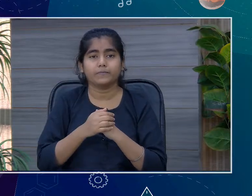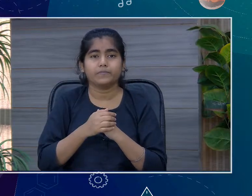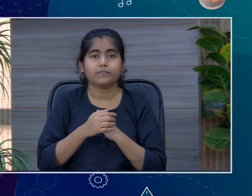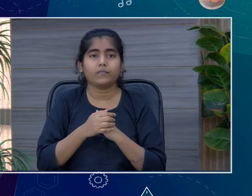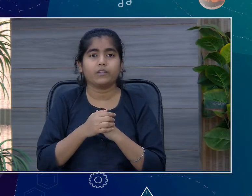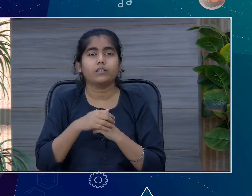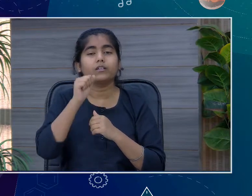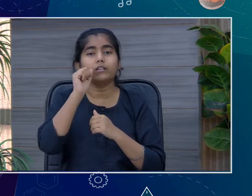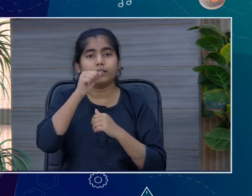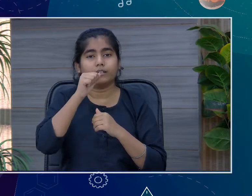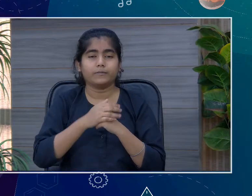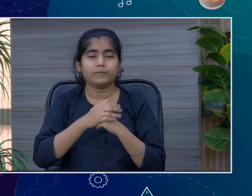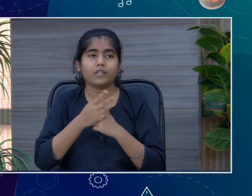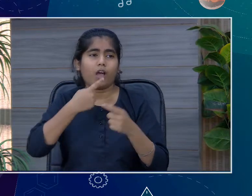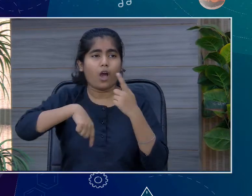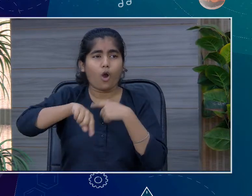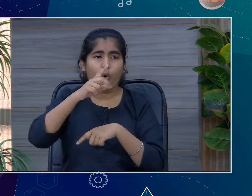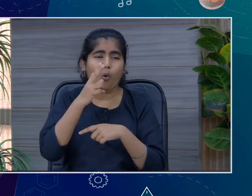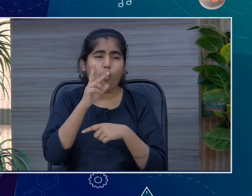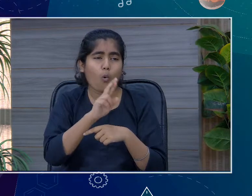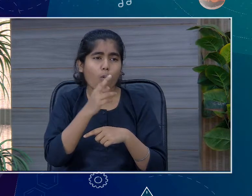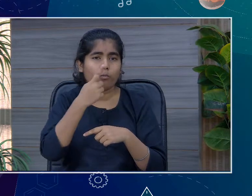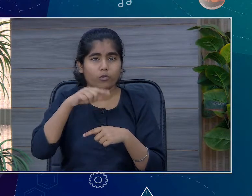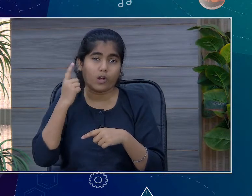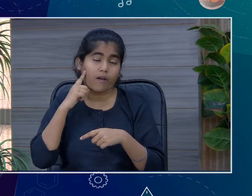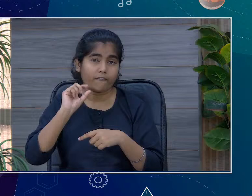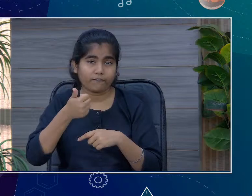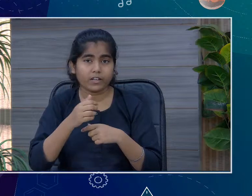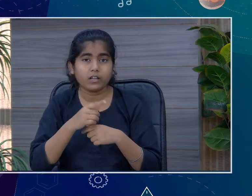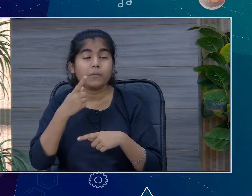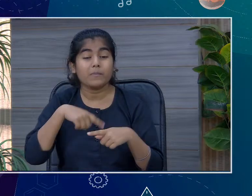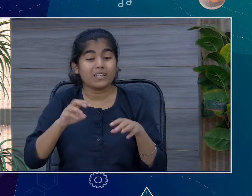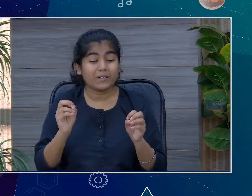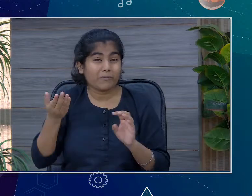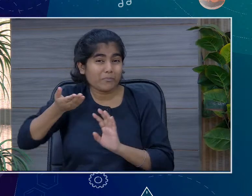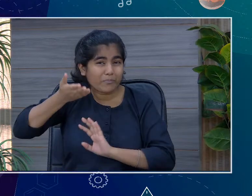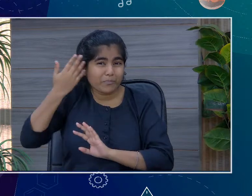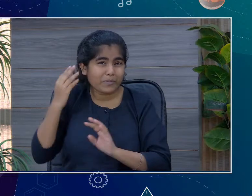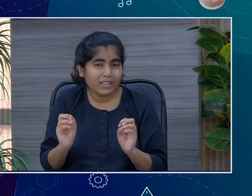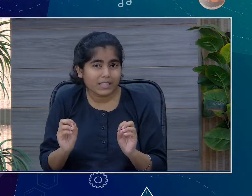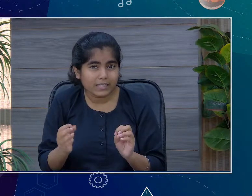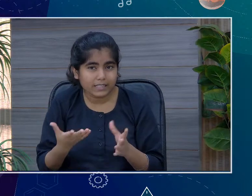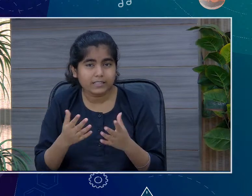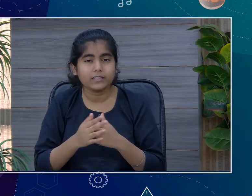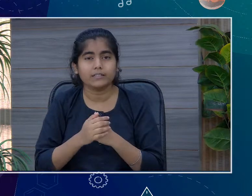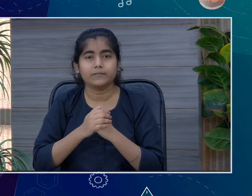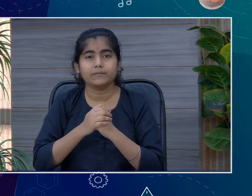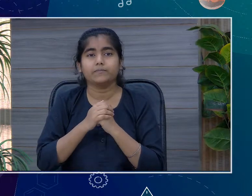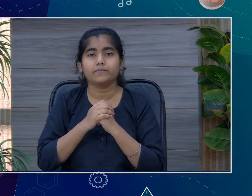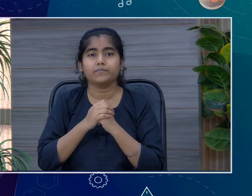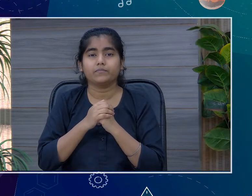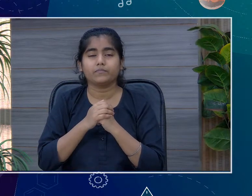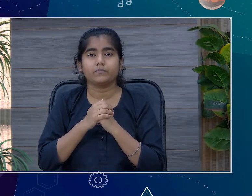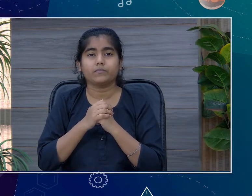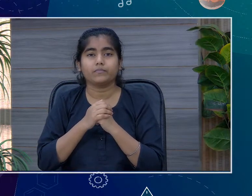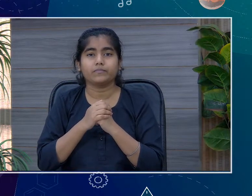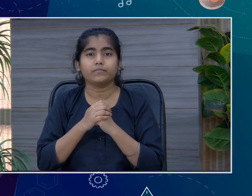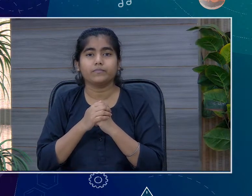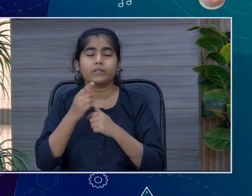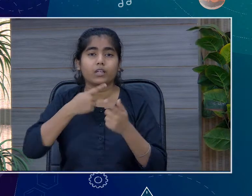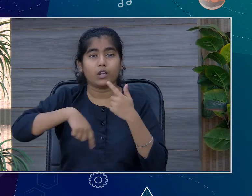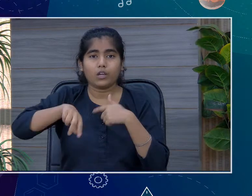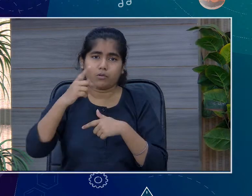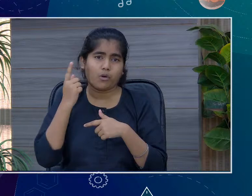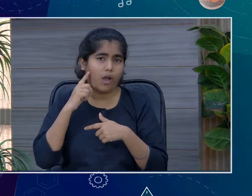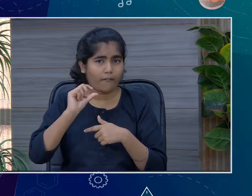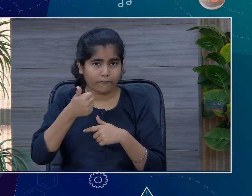I hope you can hear me. I have said in the beginning, there's a lot of sound coming from your end. Yeah, you can hear